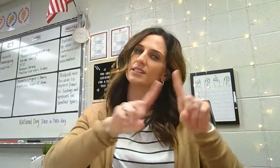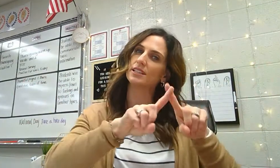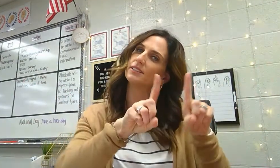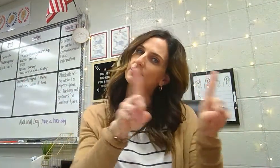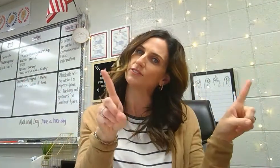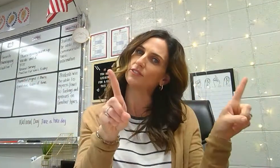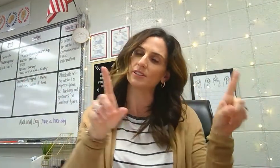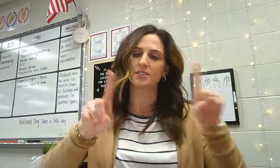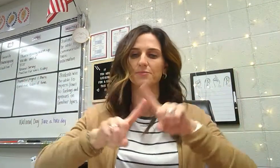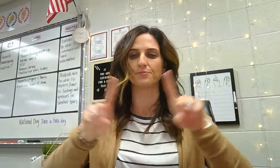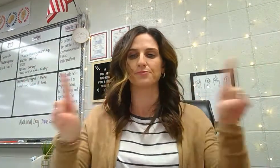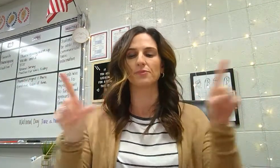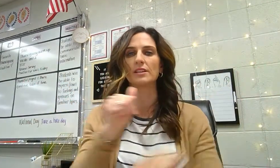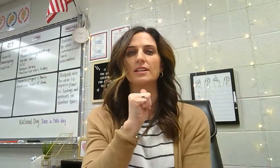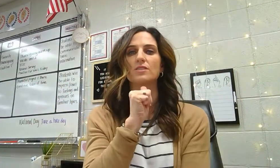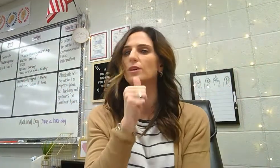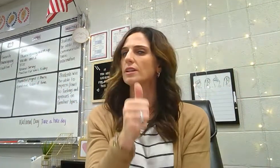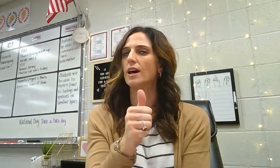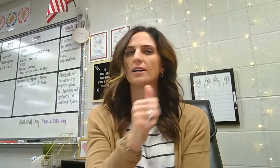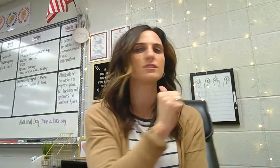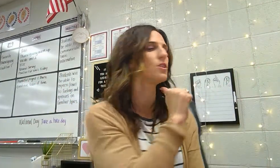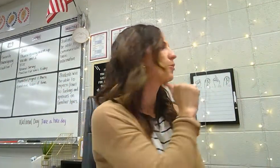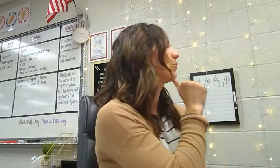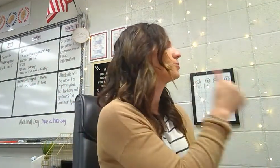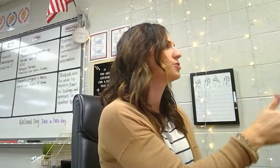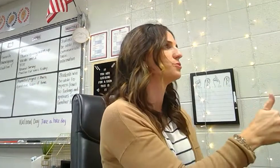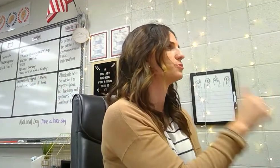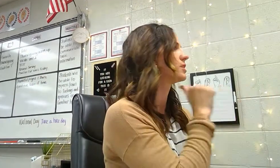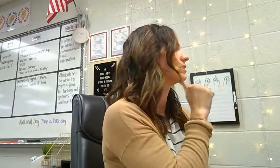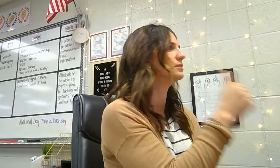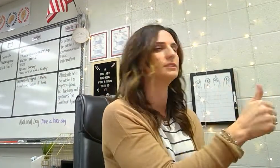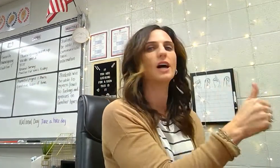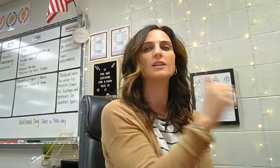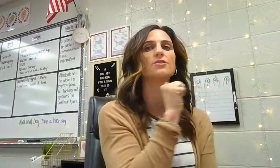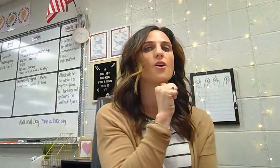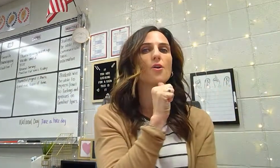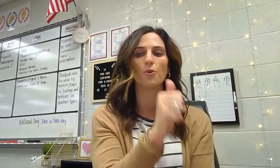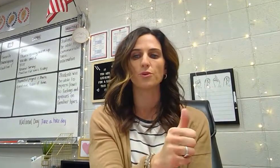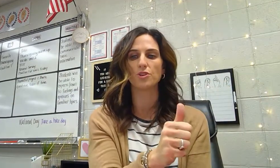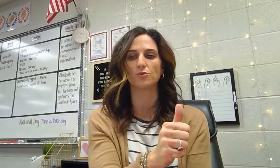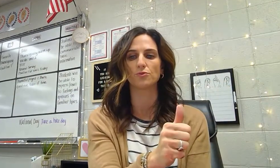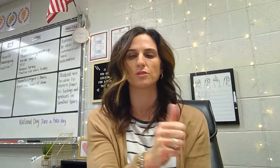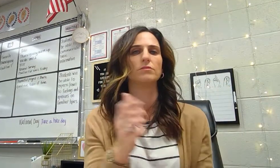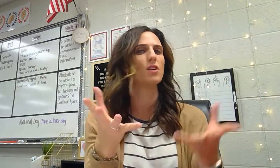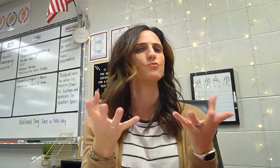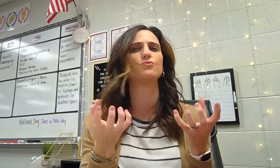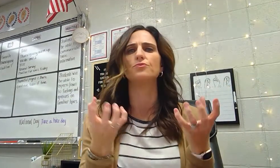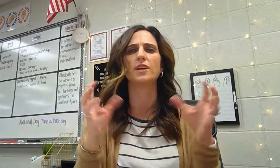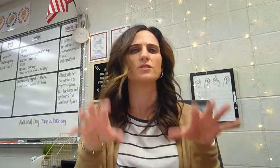different, different. Next one, not or don't, not or don't. Next